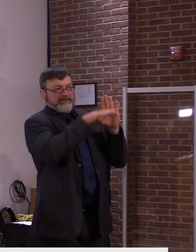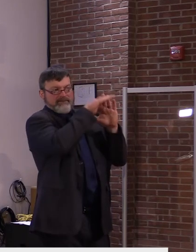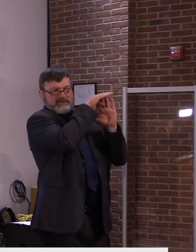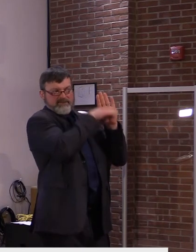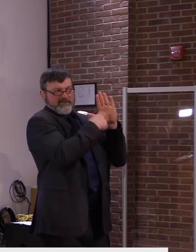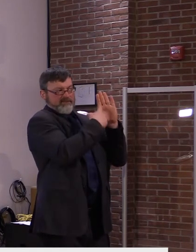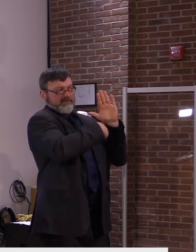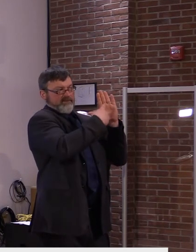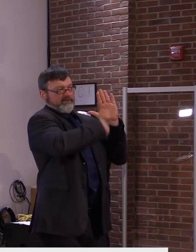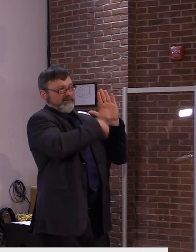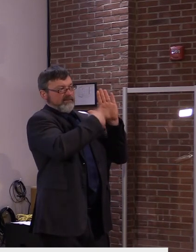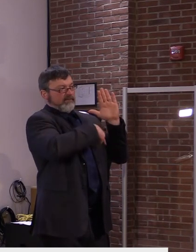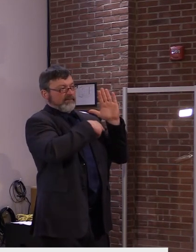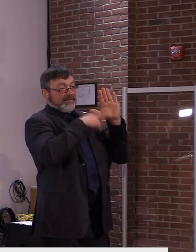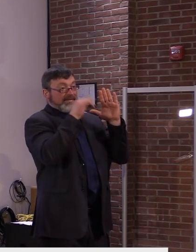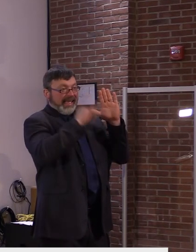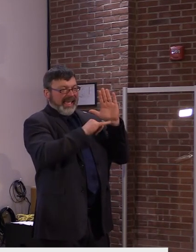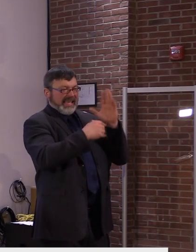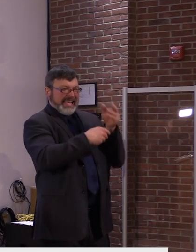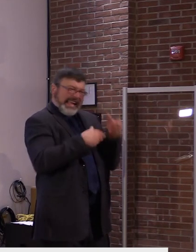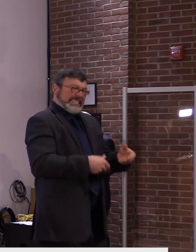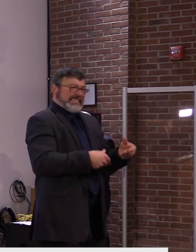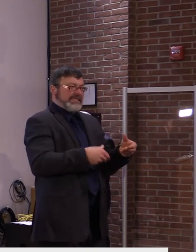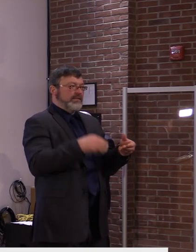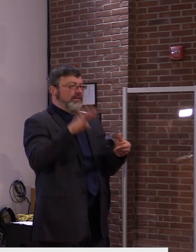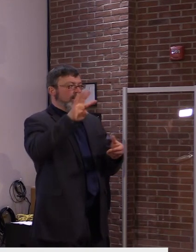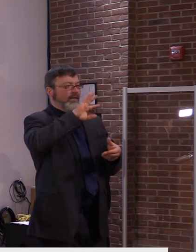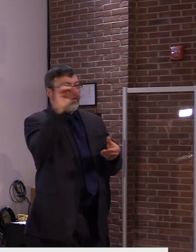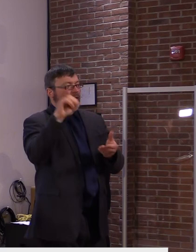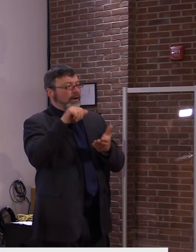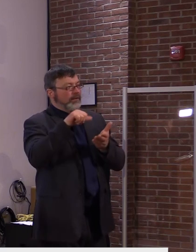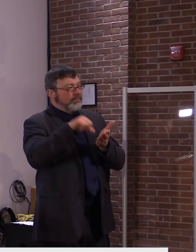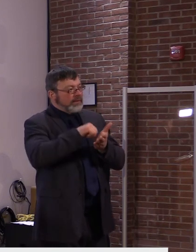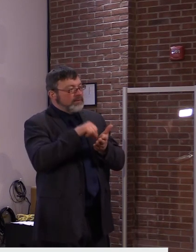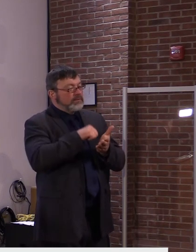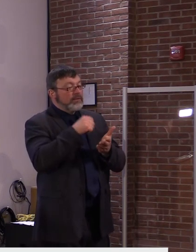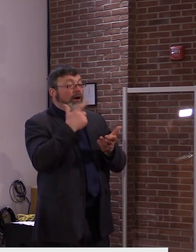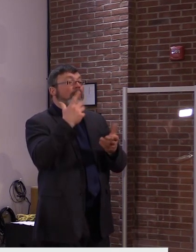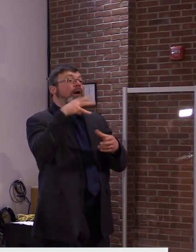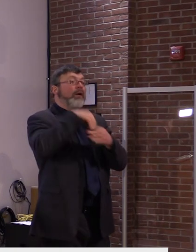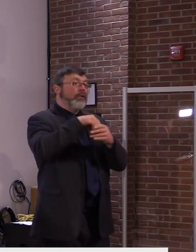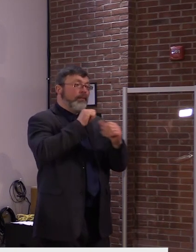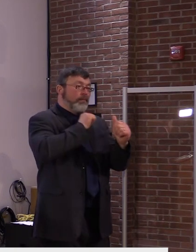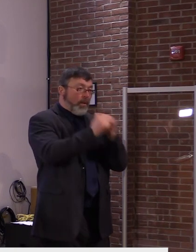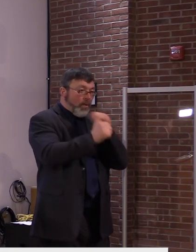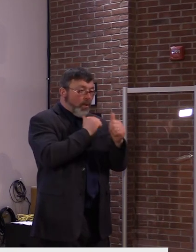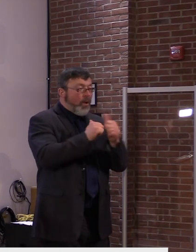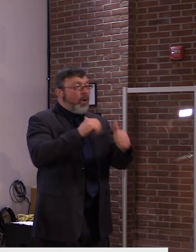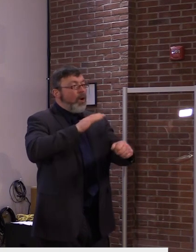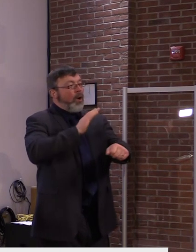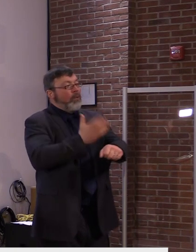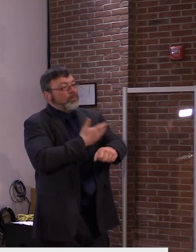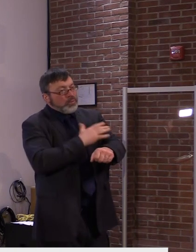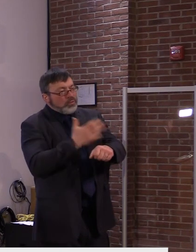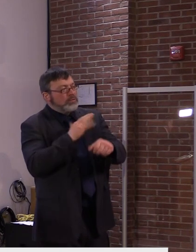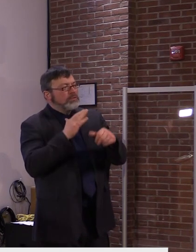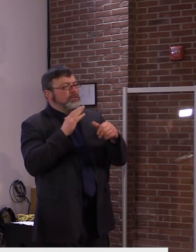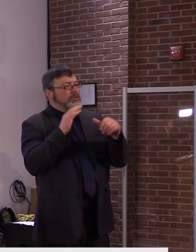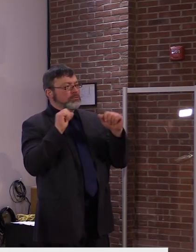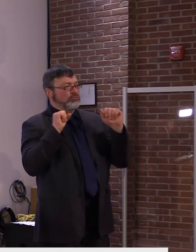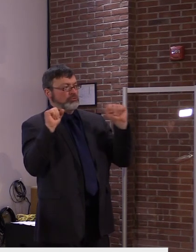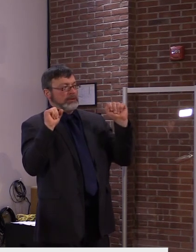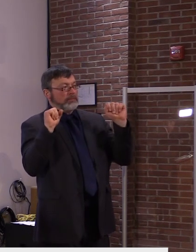when we promulgate this new guidance. But we did make the decision to kind of, we do this on a monthly basis, so whether we've accumulated enough issues